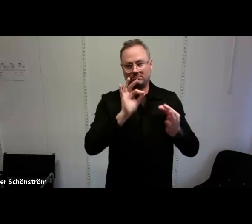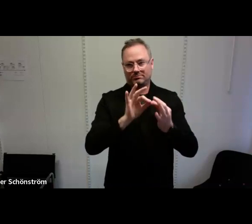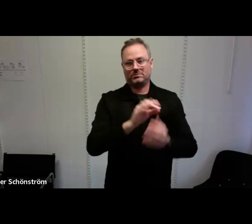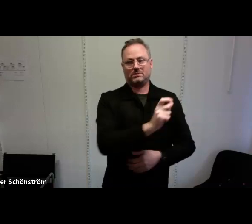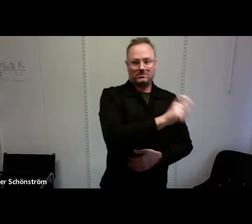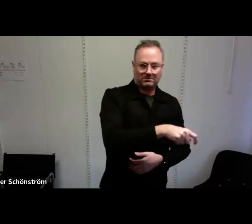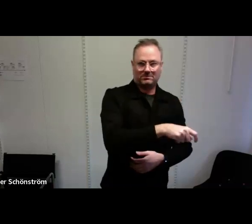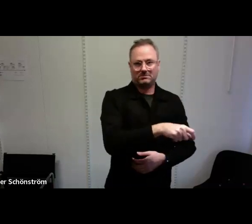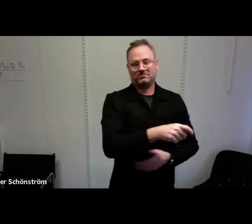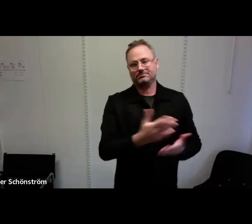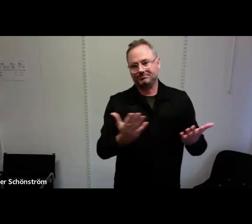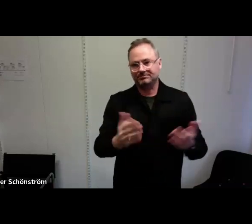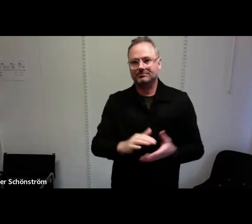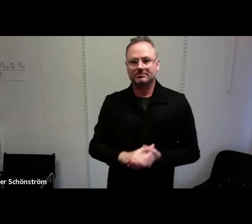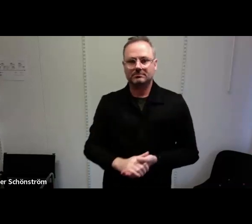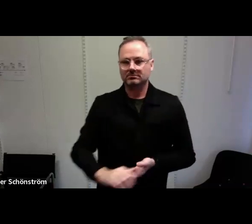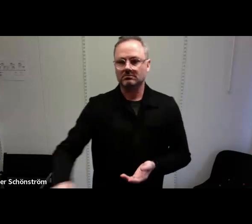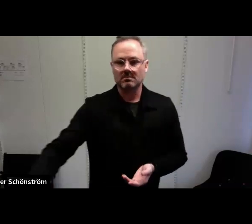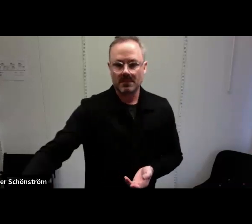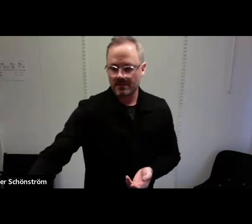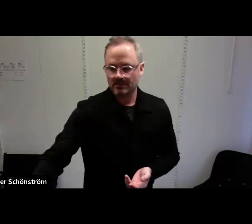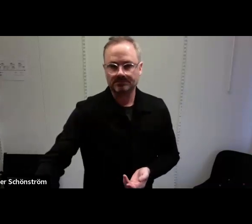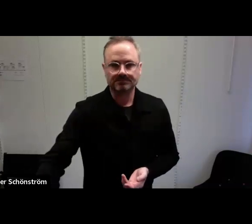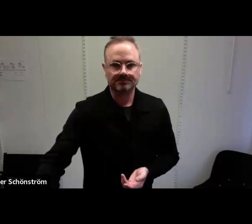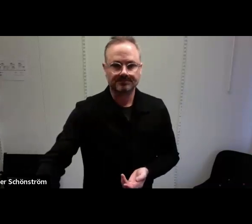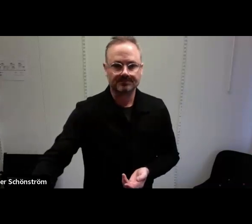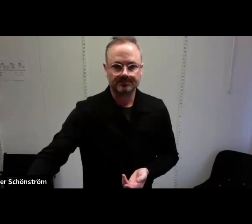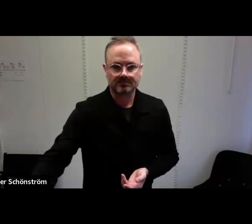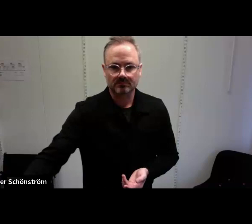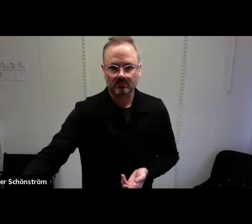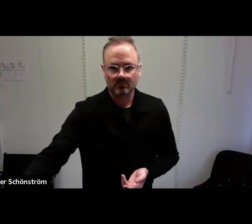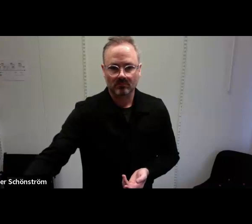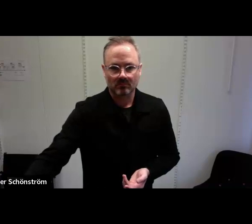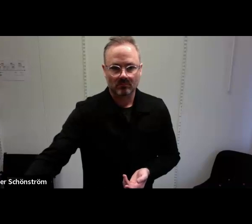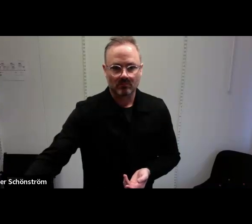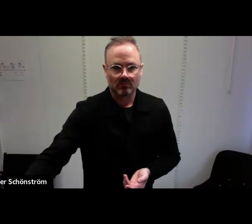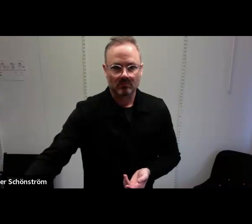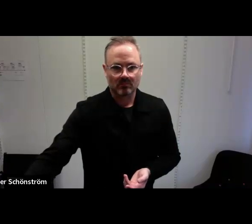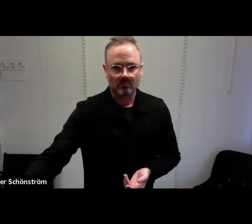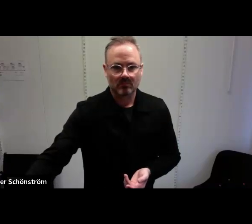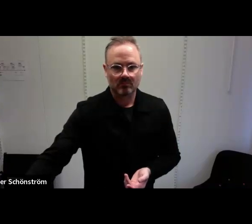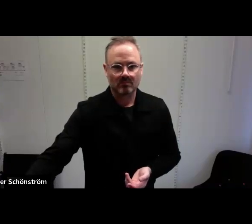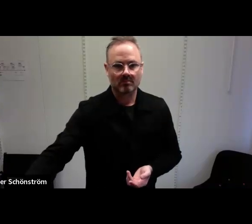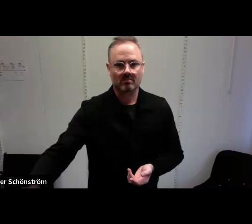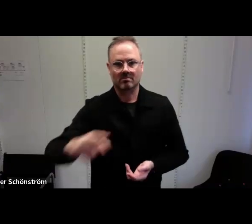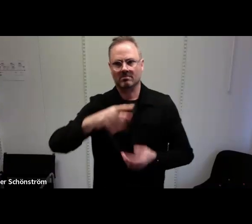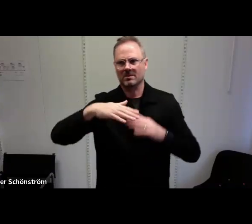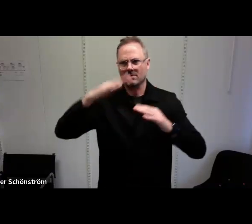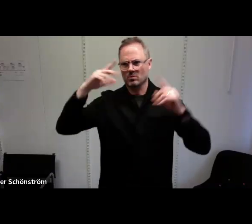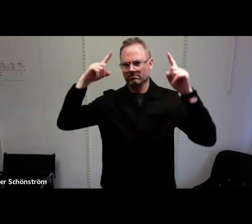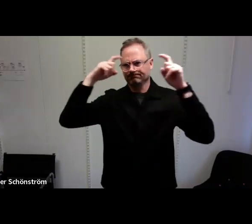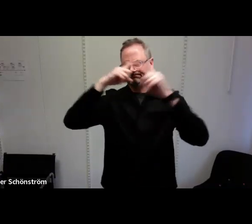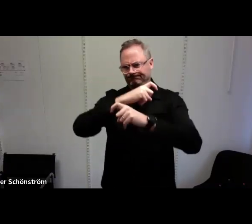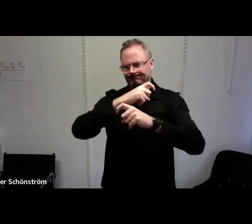pronominal pointing to the person that he did not like. Okay. So that was an example of an